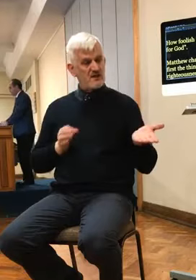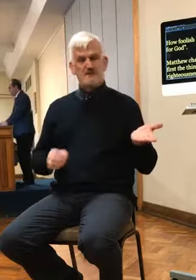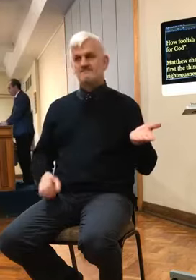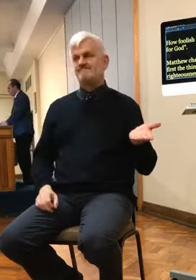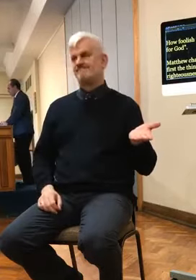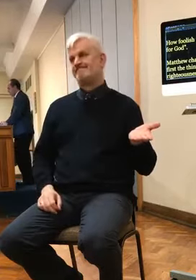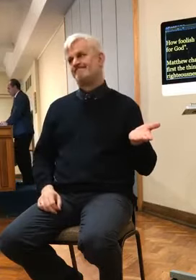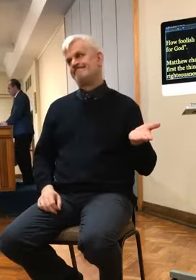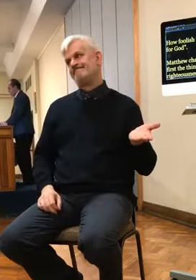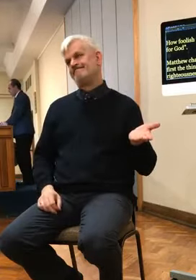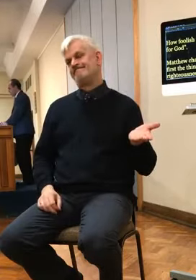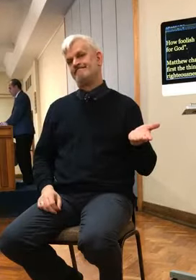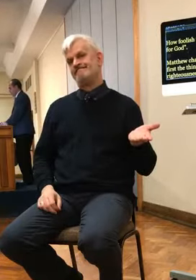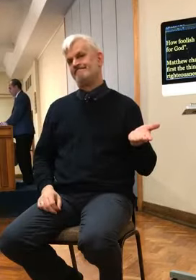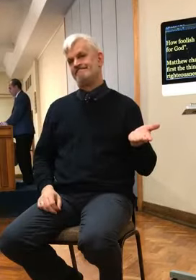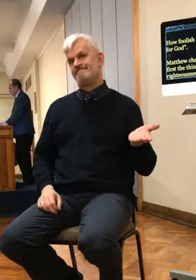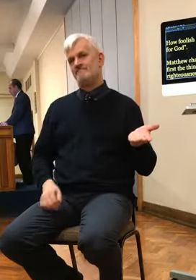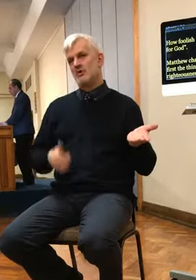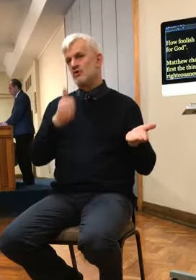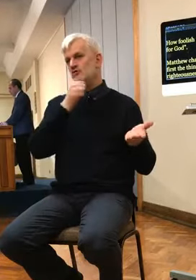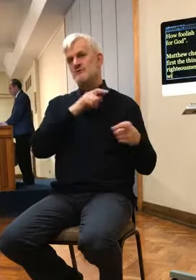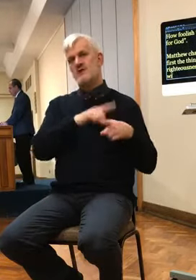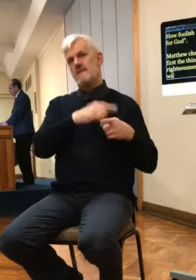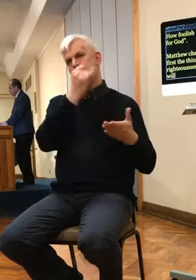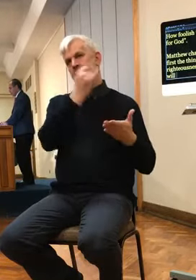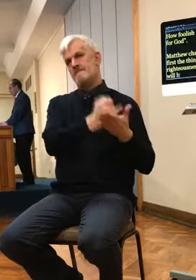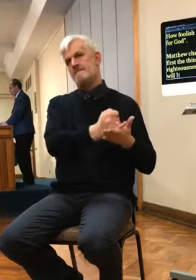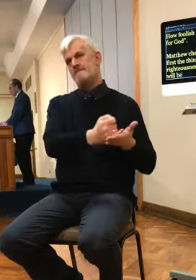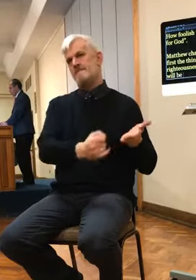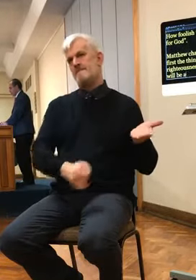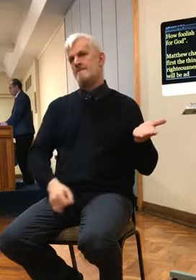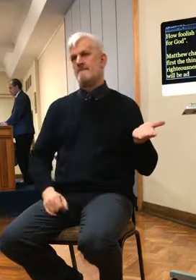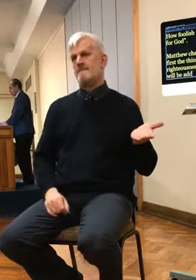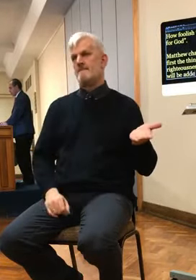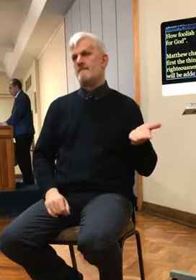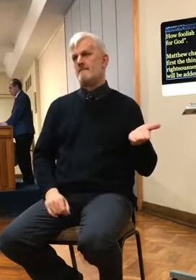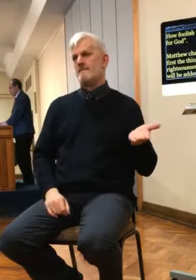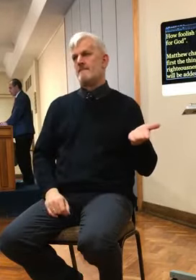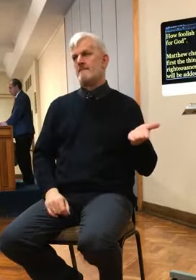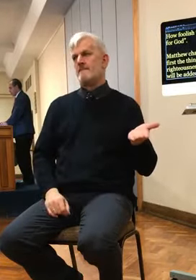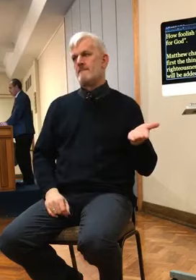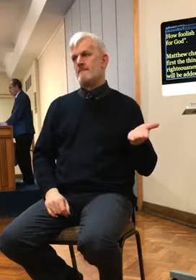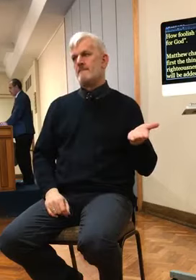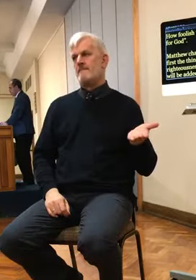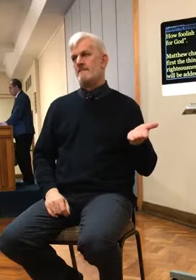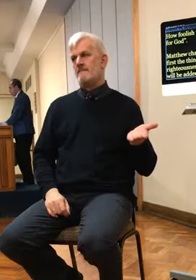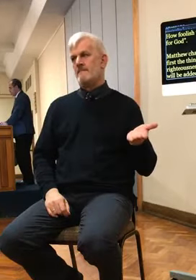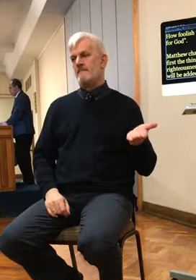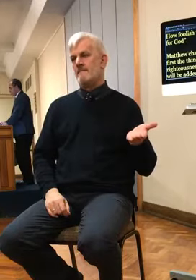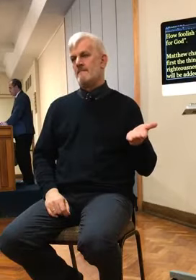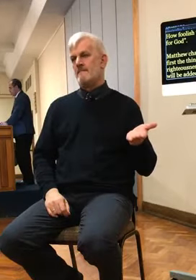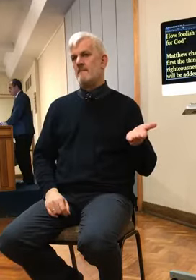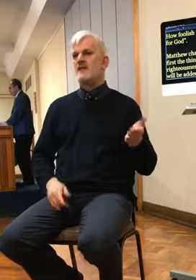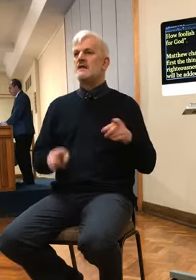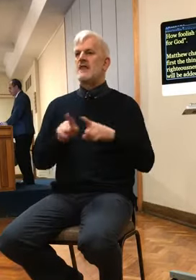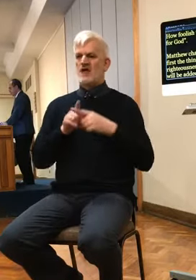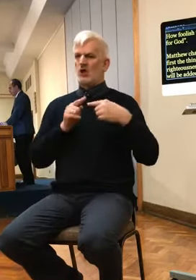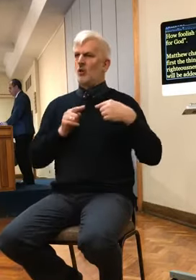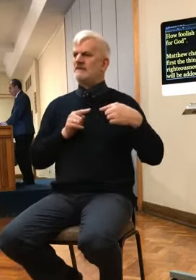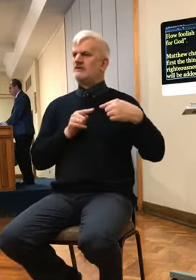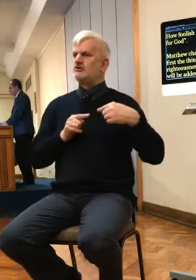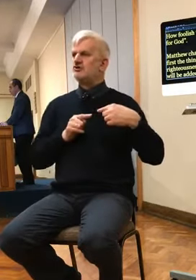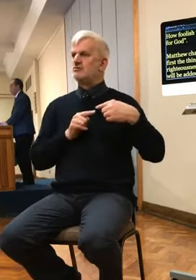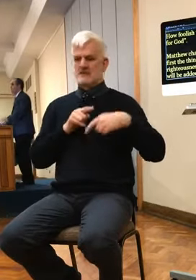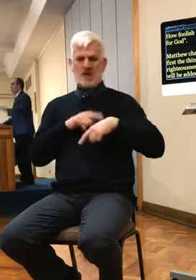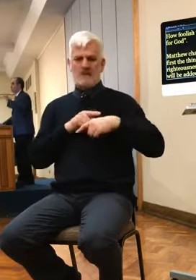are misusing our time. If you don't redeem the time, time will go against you and become your worst